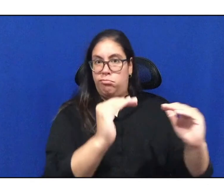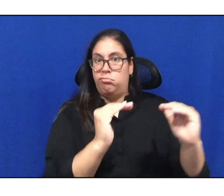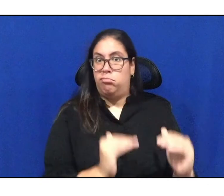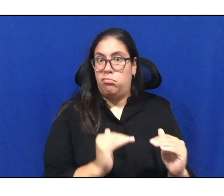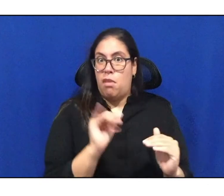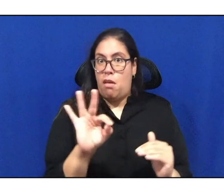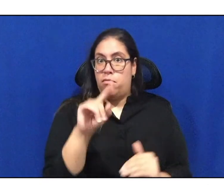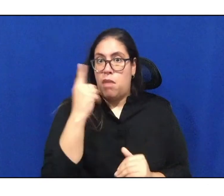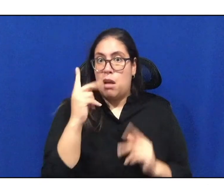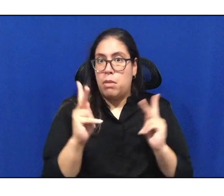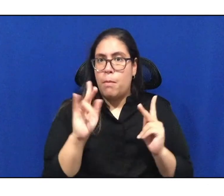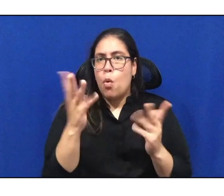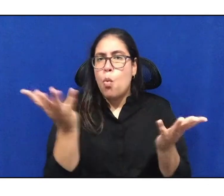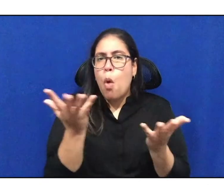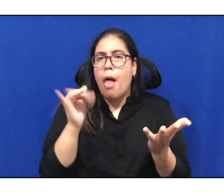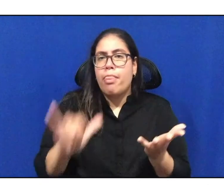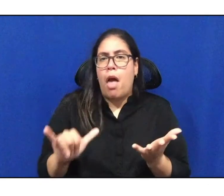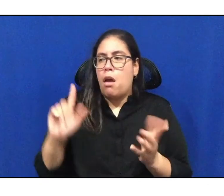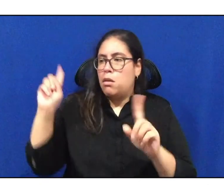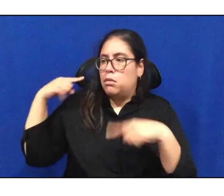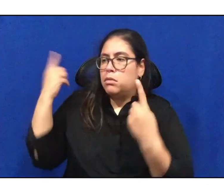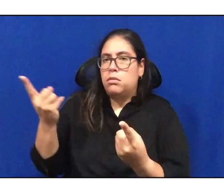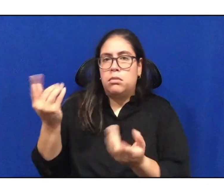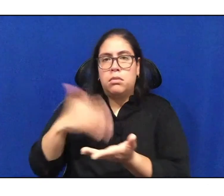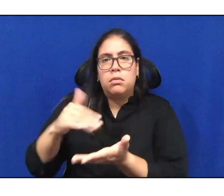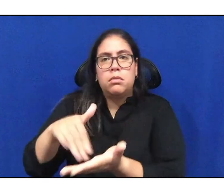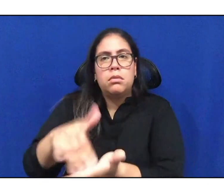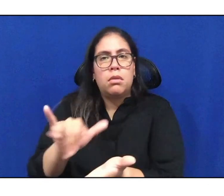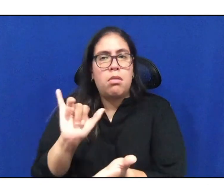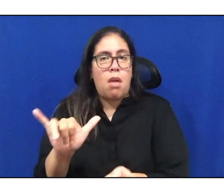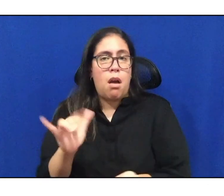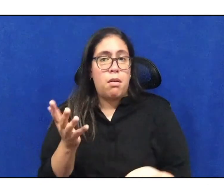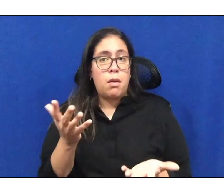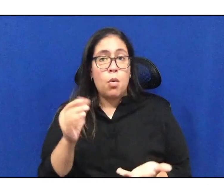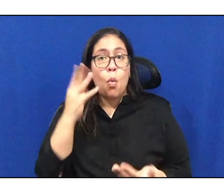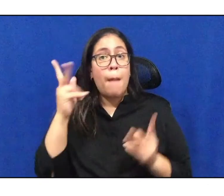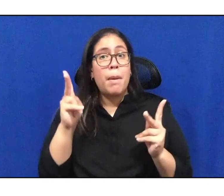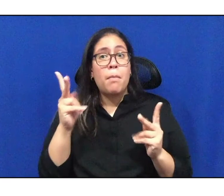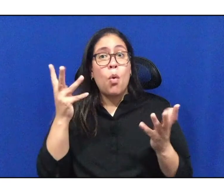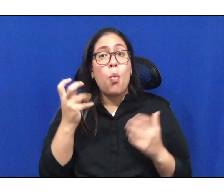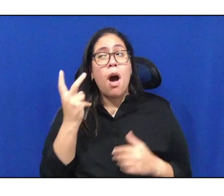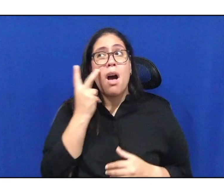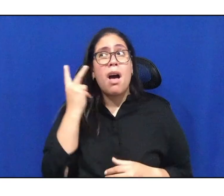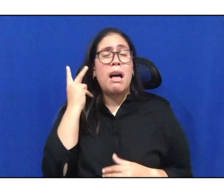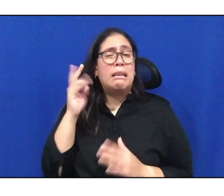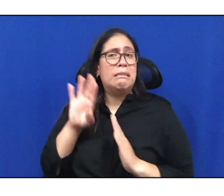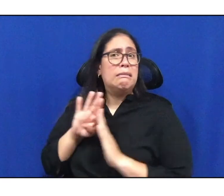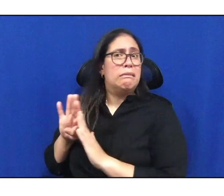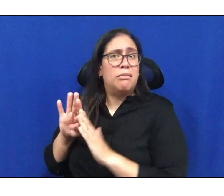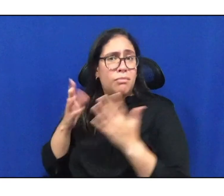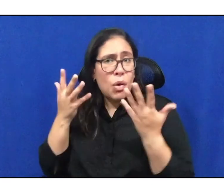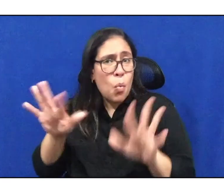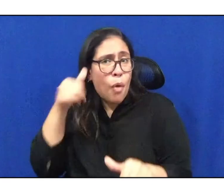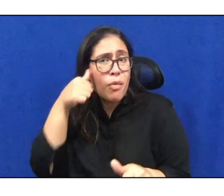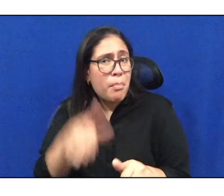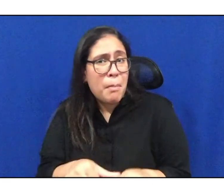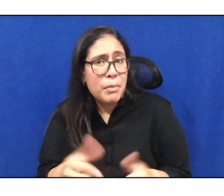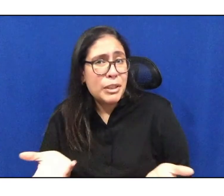us. So I think, yeah, that white people don't want to remember. They